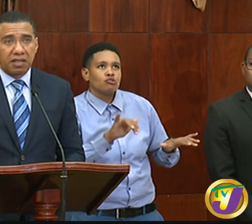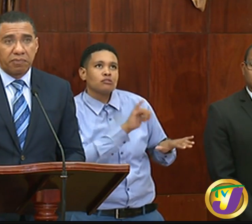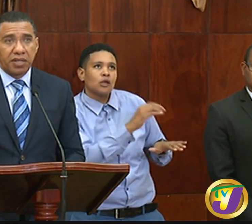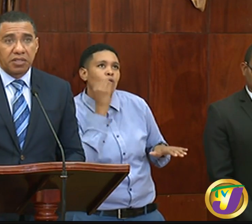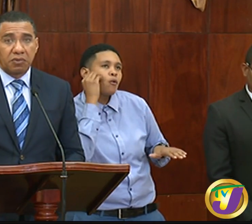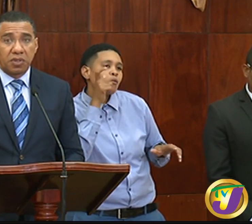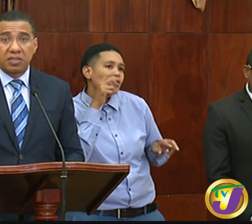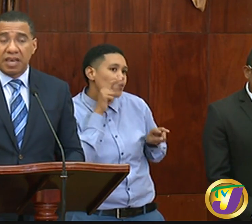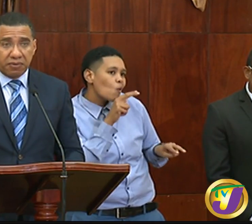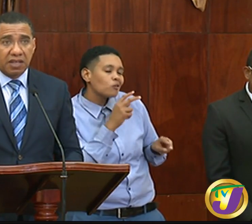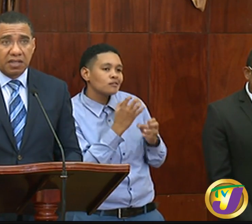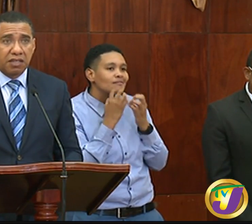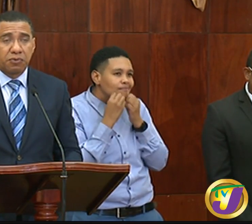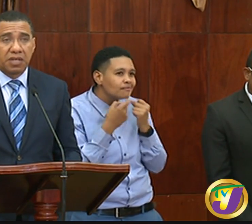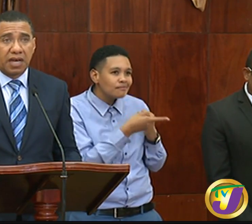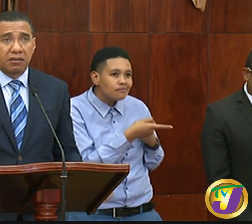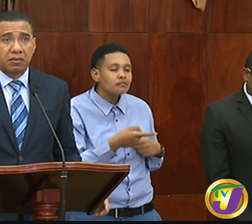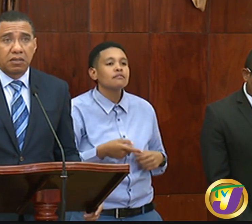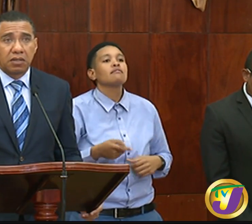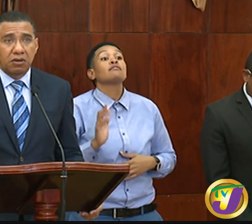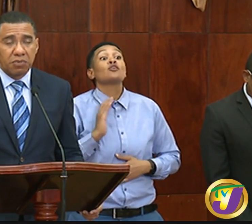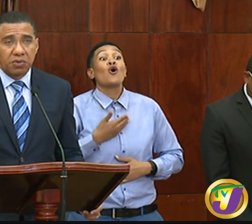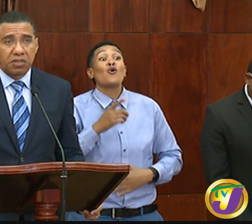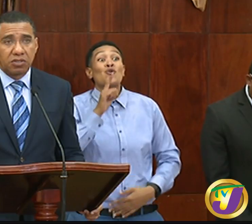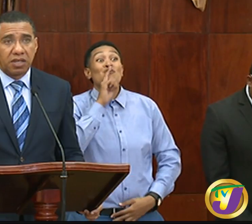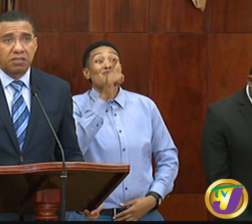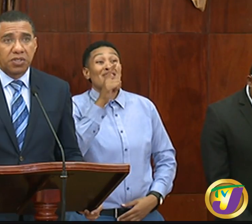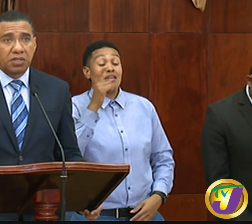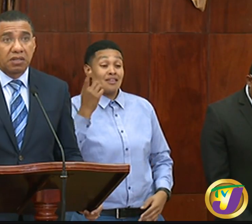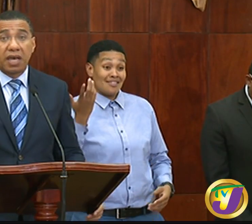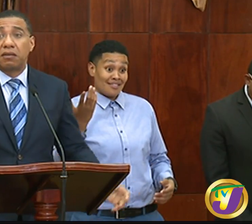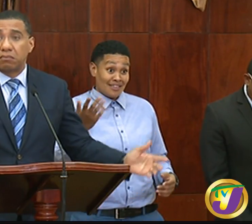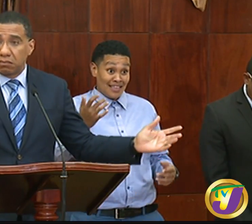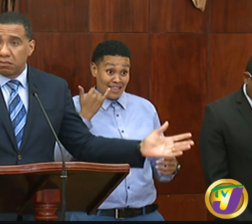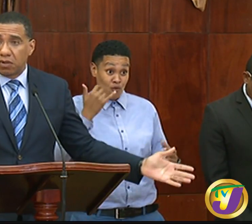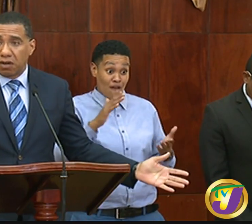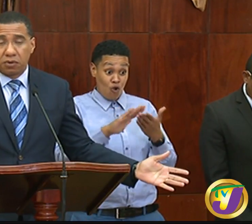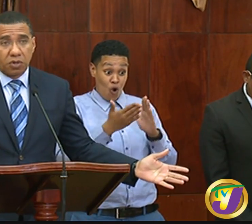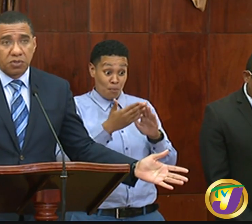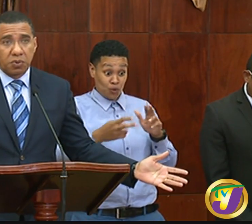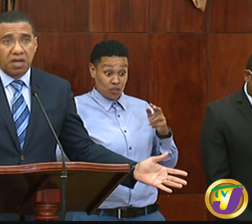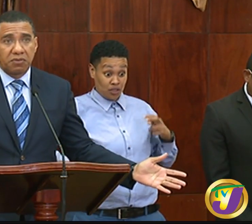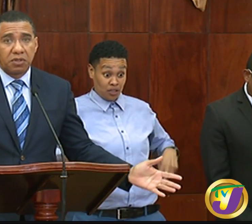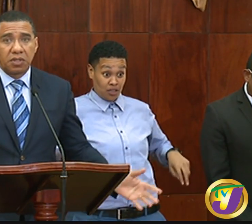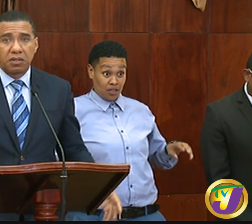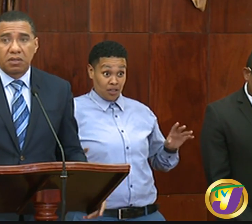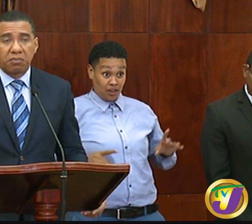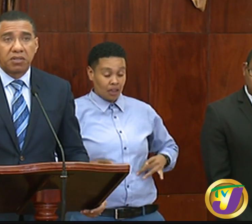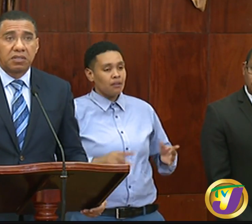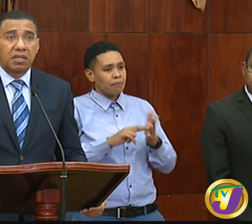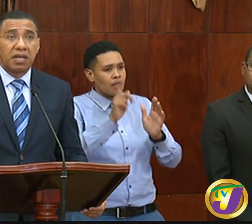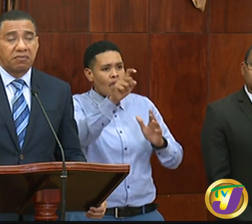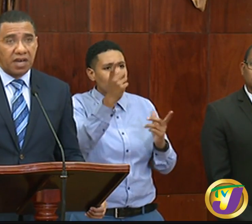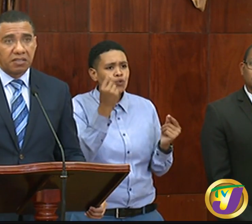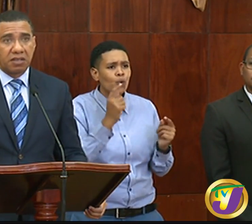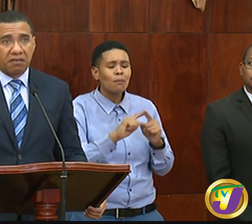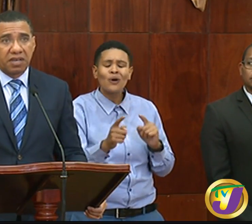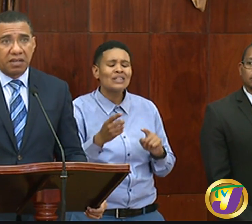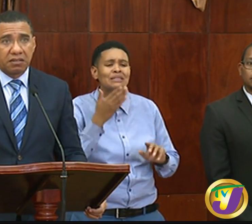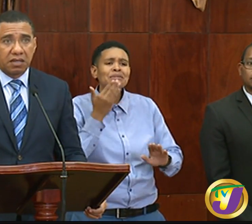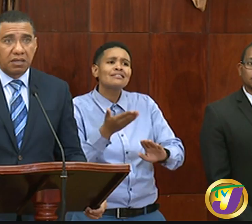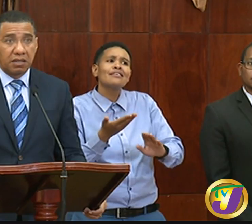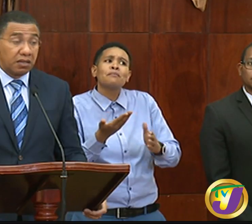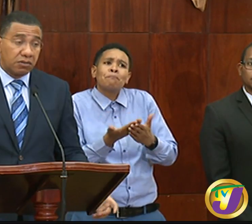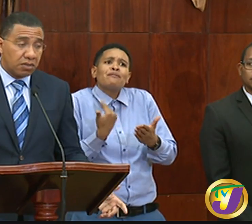initial contemplation was definitely if we had community transmission, then of course we would have to do it. But in advance